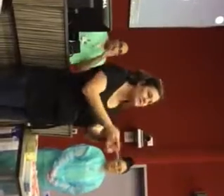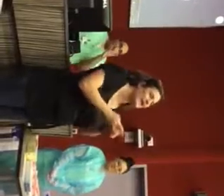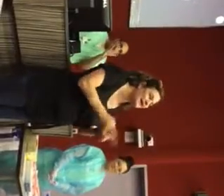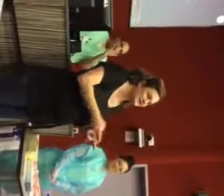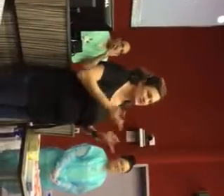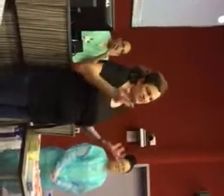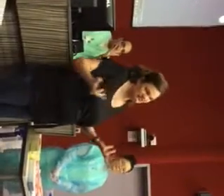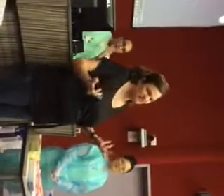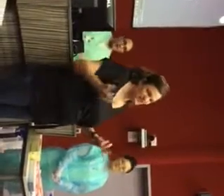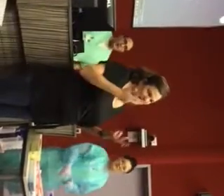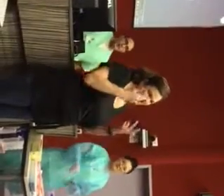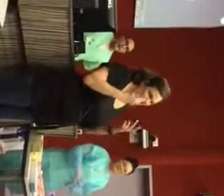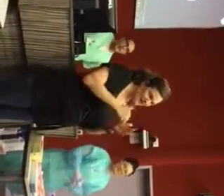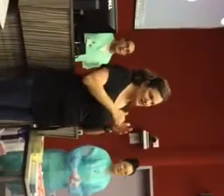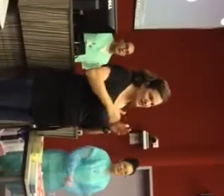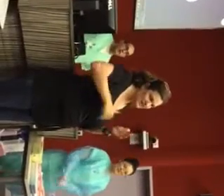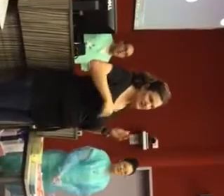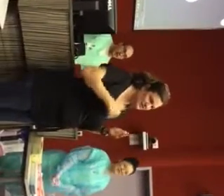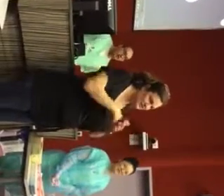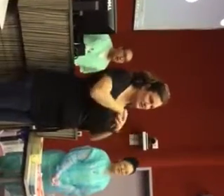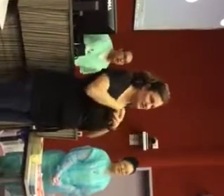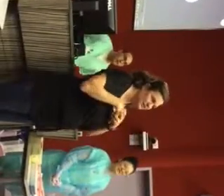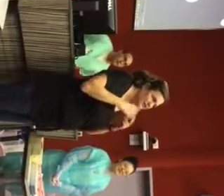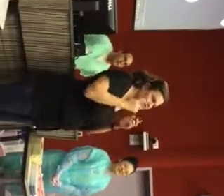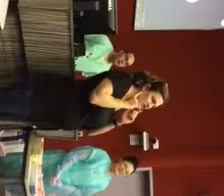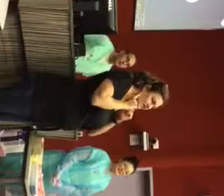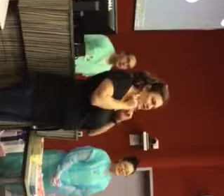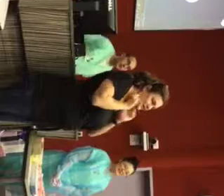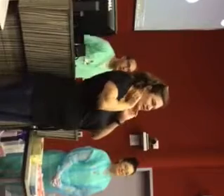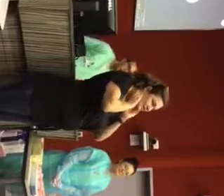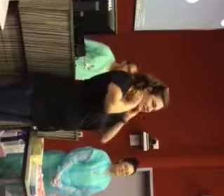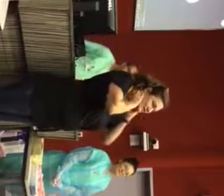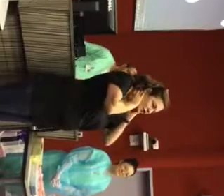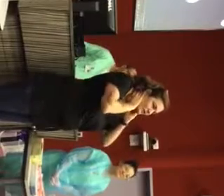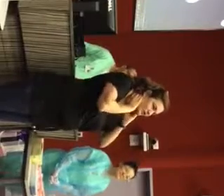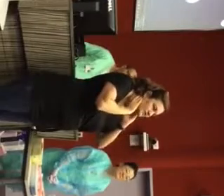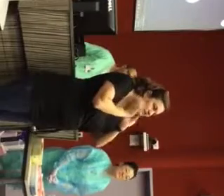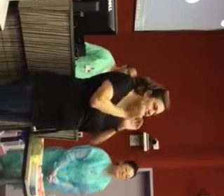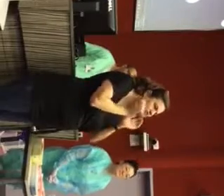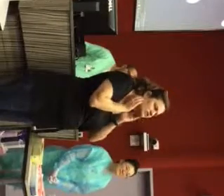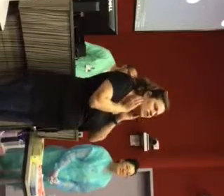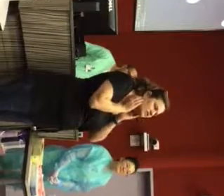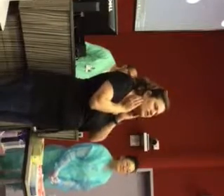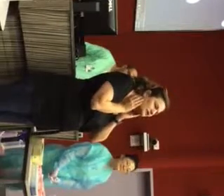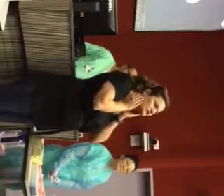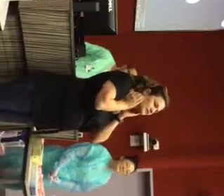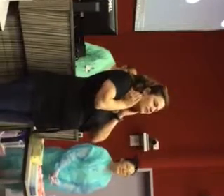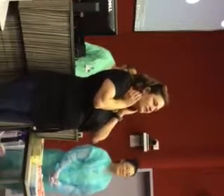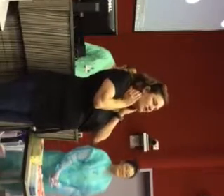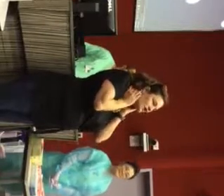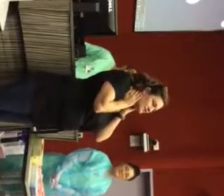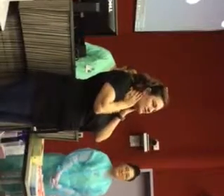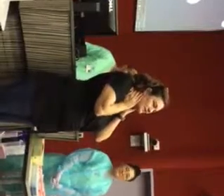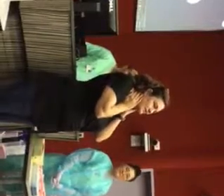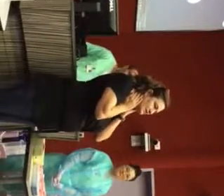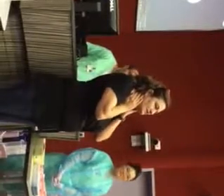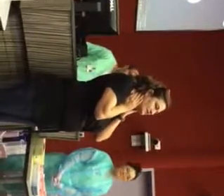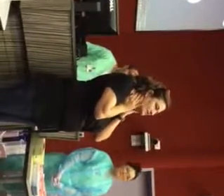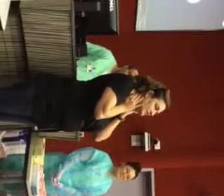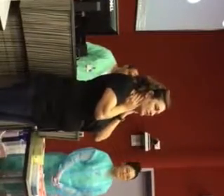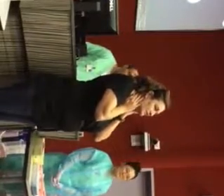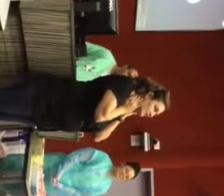And- general care. It's fully depends on. So, is it on both sides? So both sides, different size